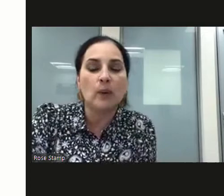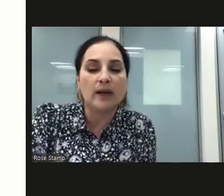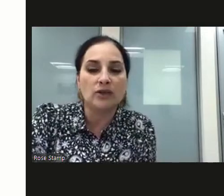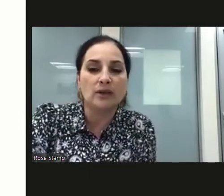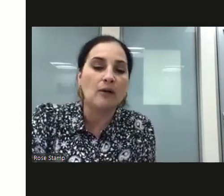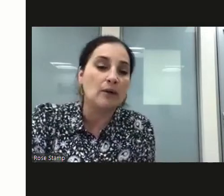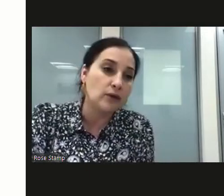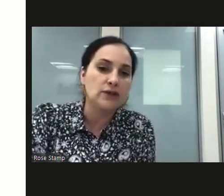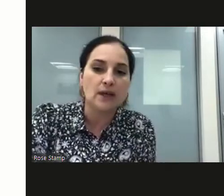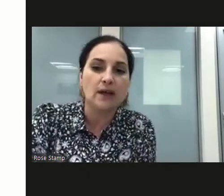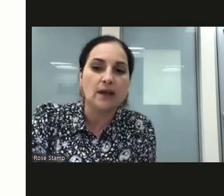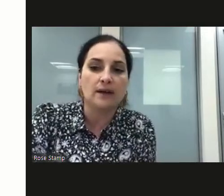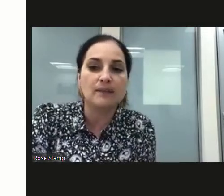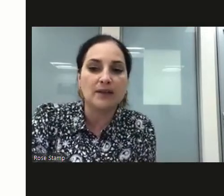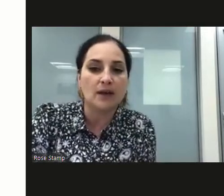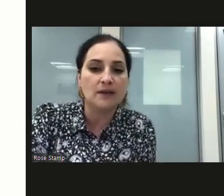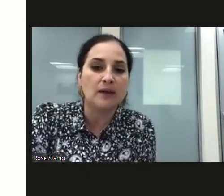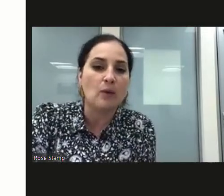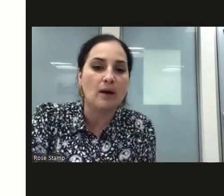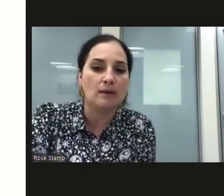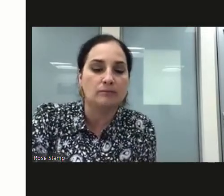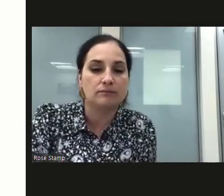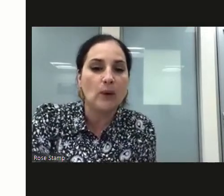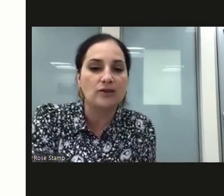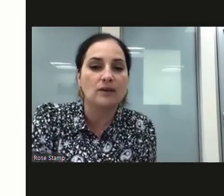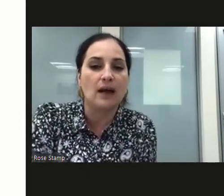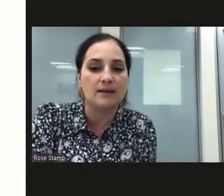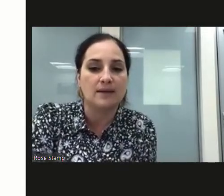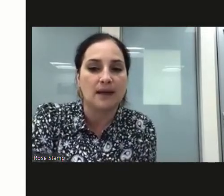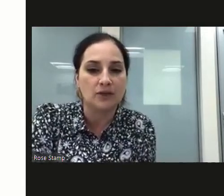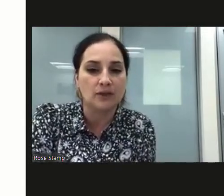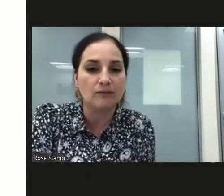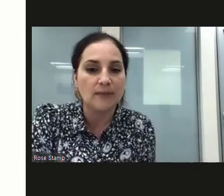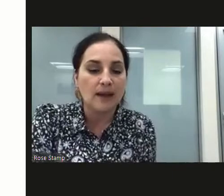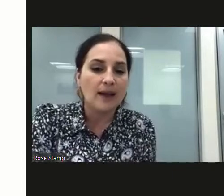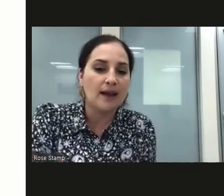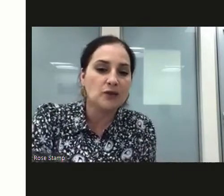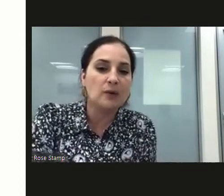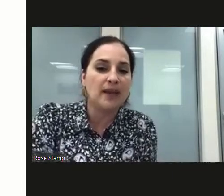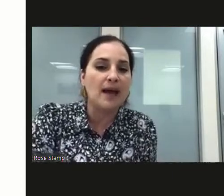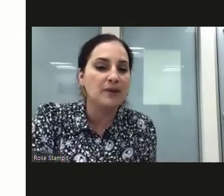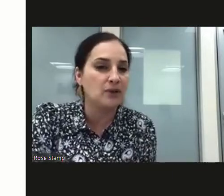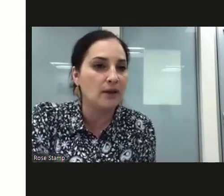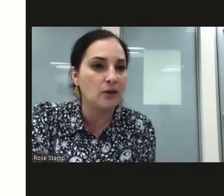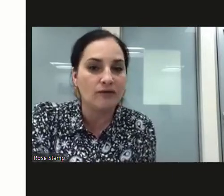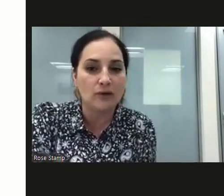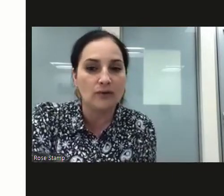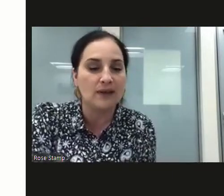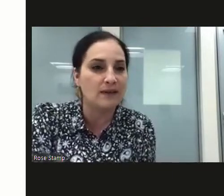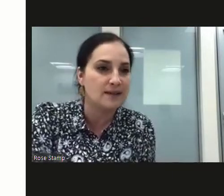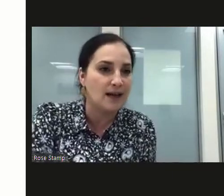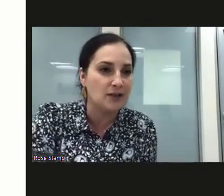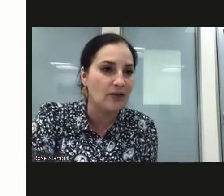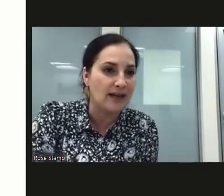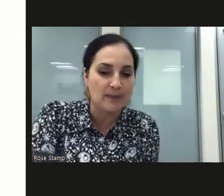this question in our future studies, but also in our question-answer session. And we will be happy to hear your views